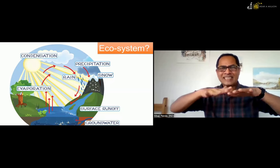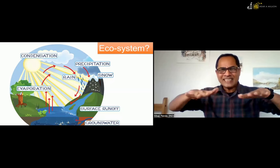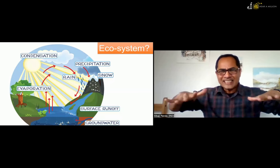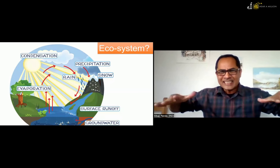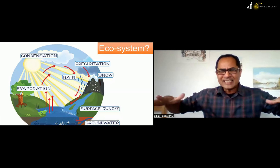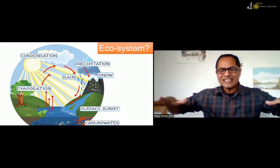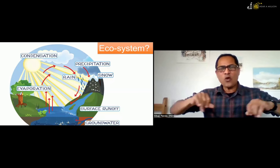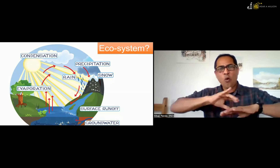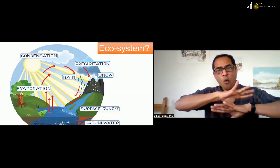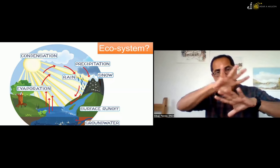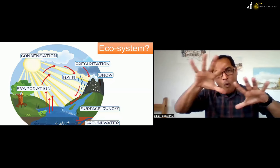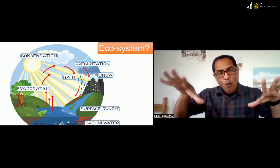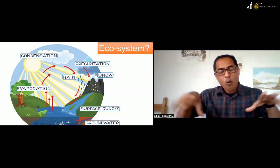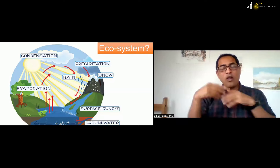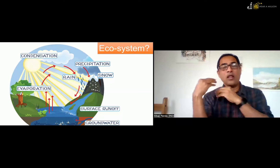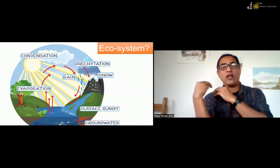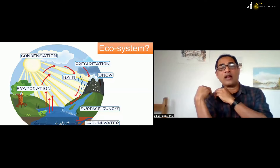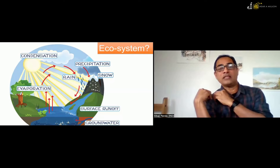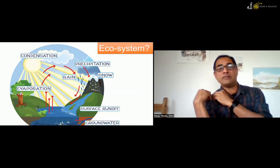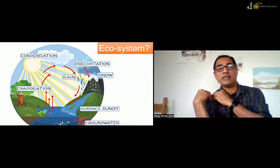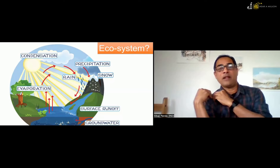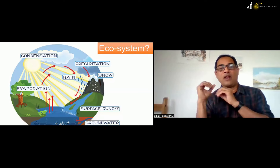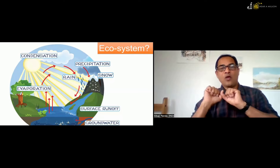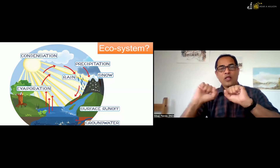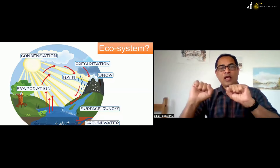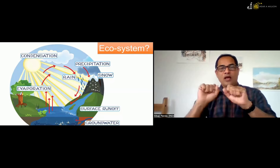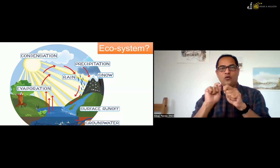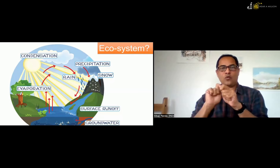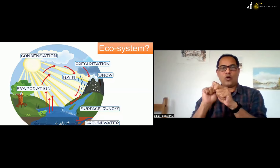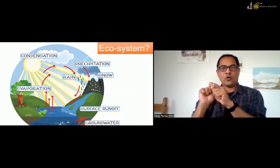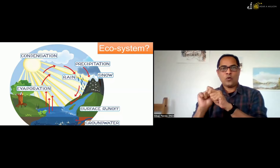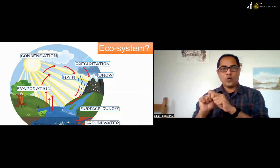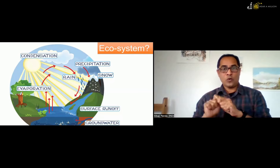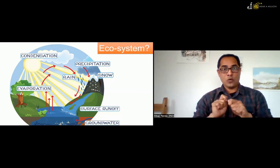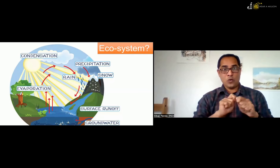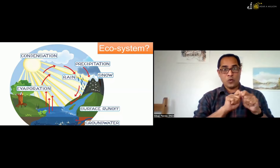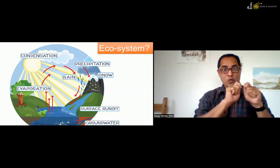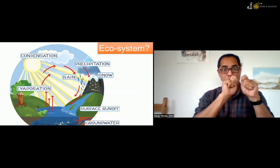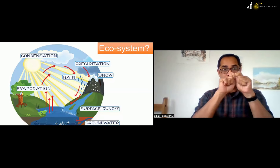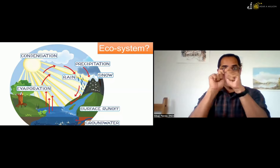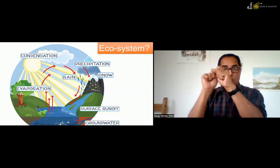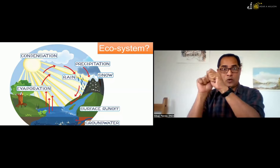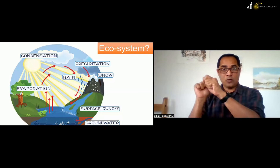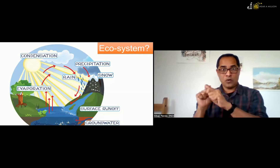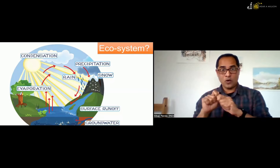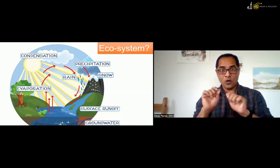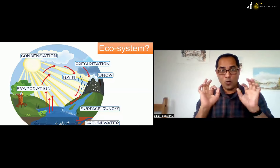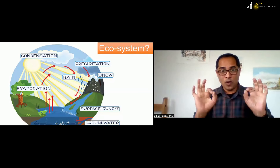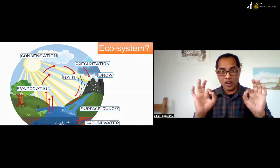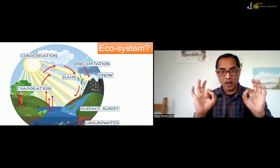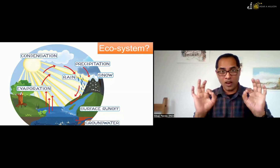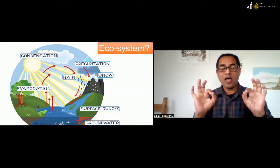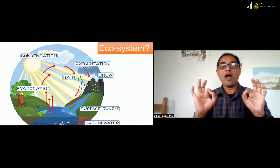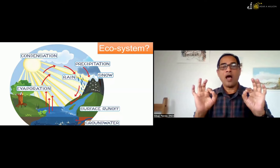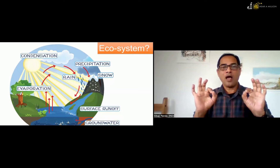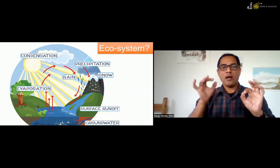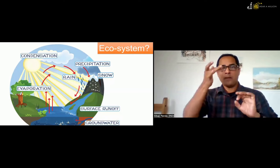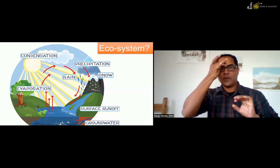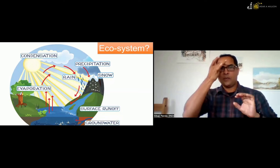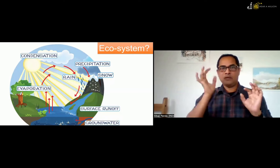trees, it impacts so many things. The river, the fish, the flora, the fauna, all of